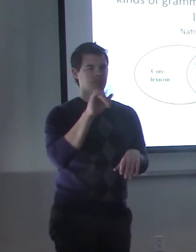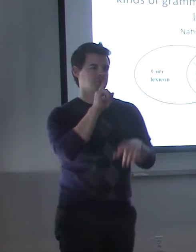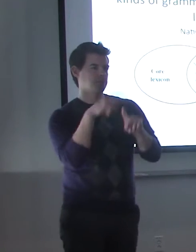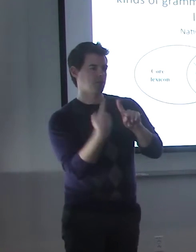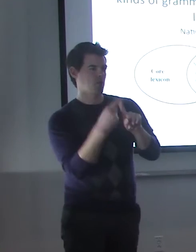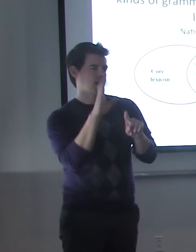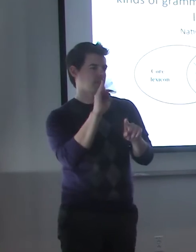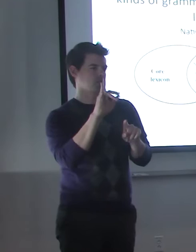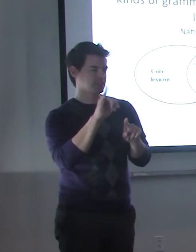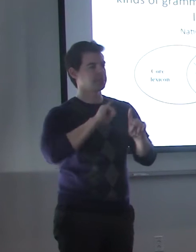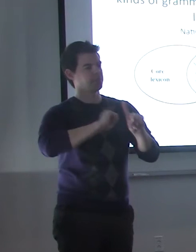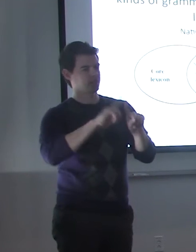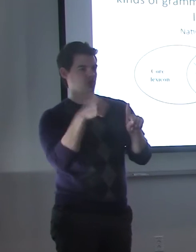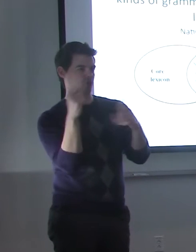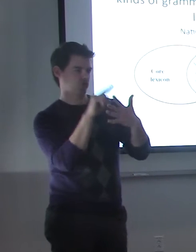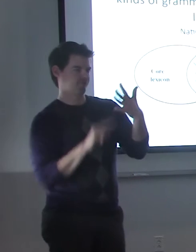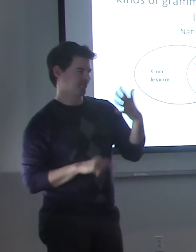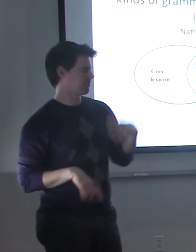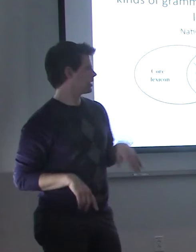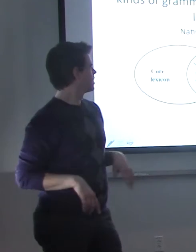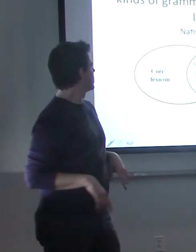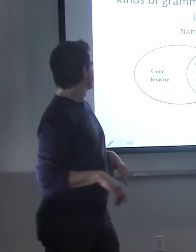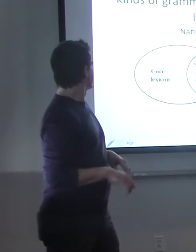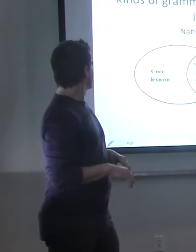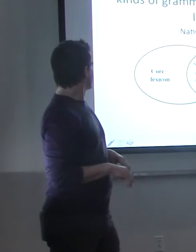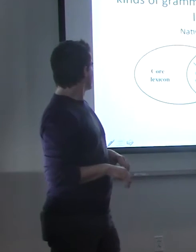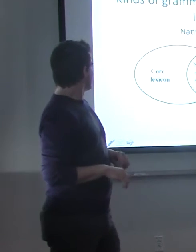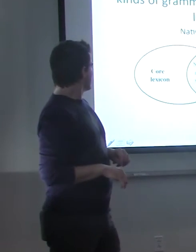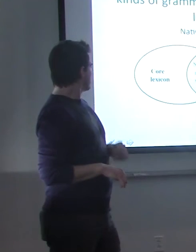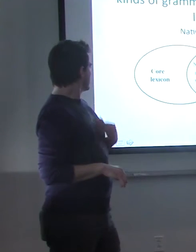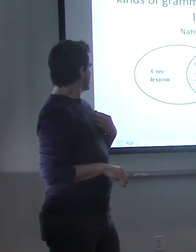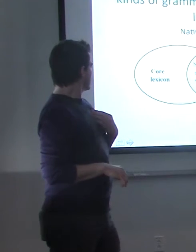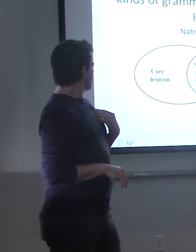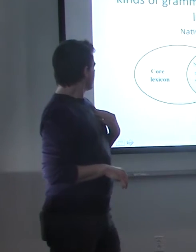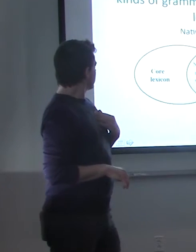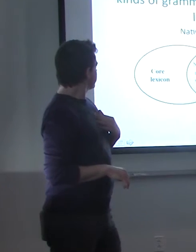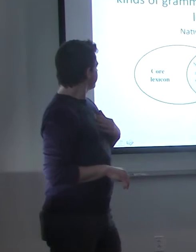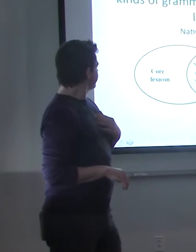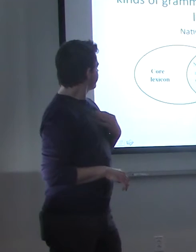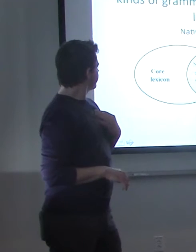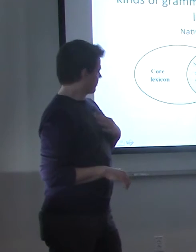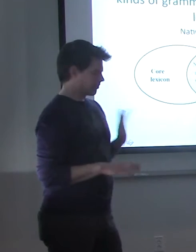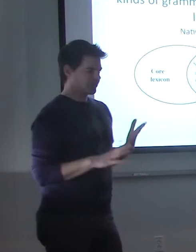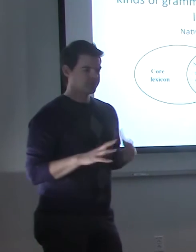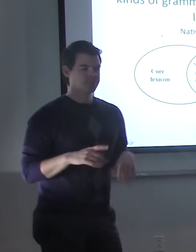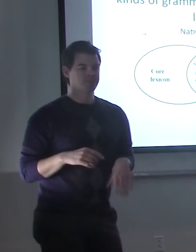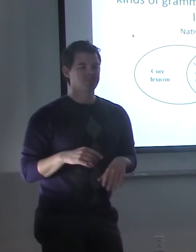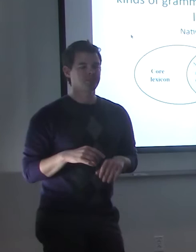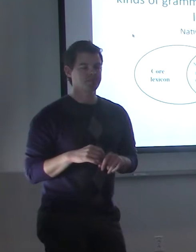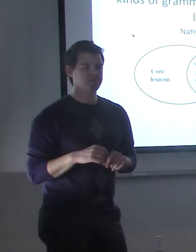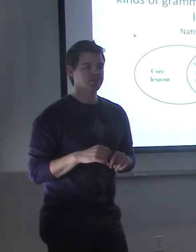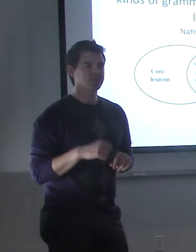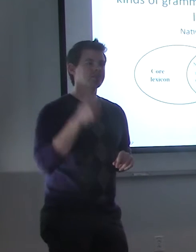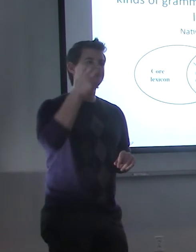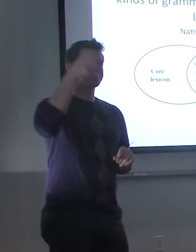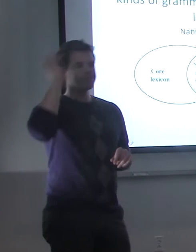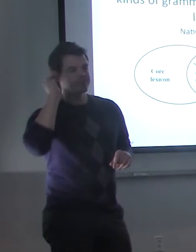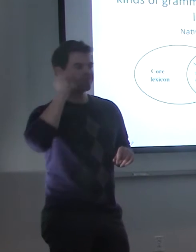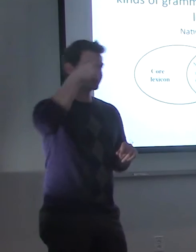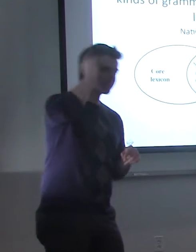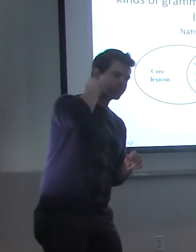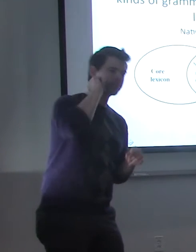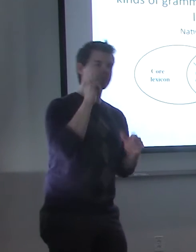of forms come from the part of the lexicon. What you see here is, in fact,